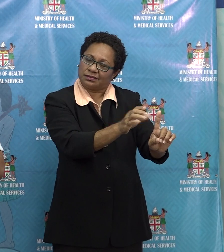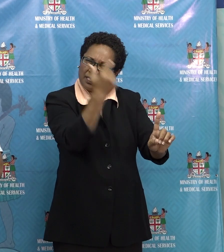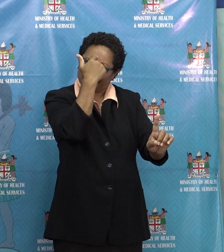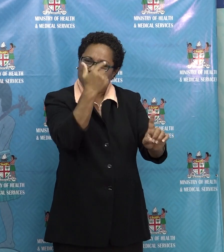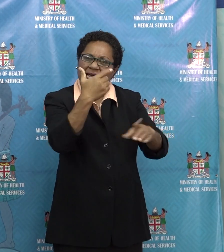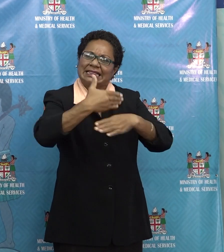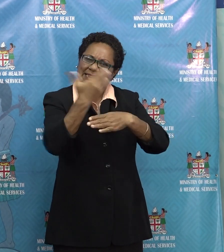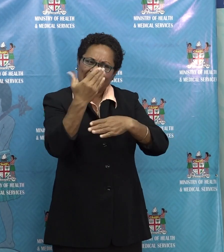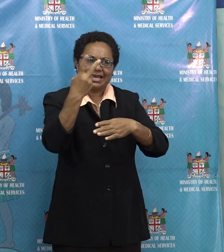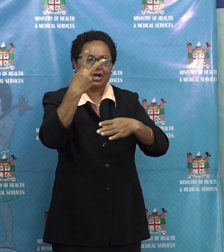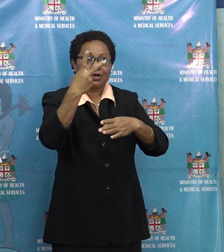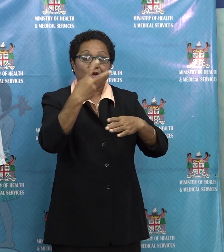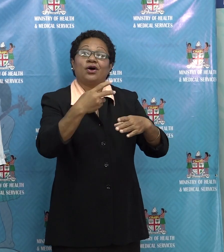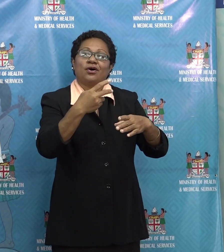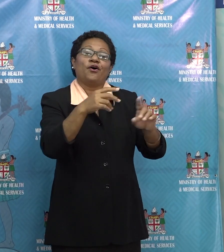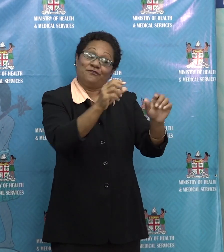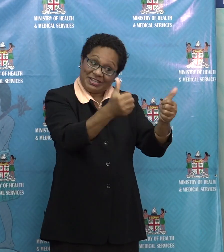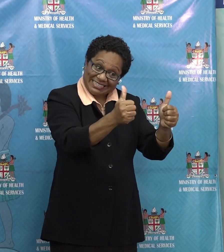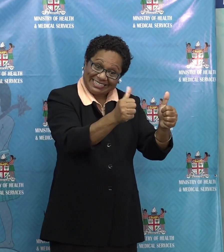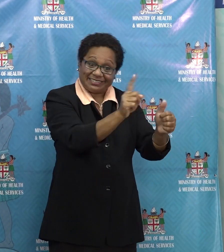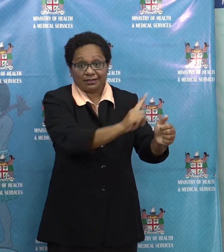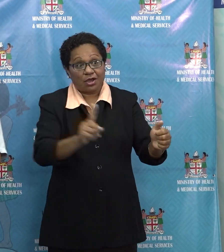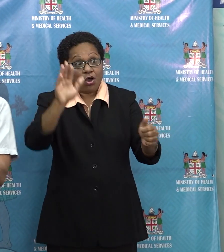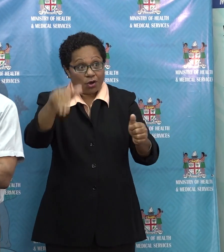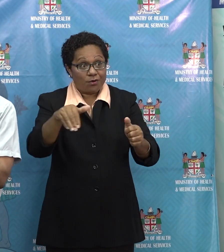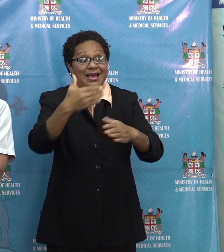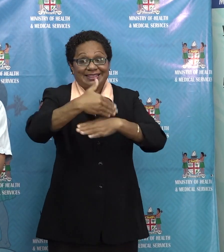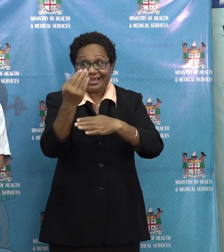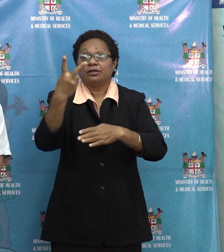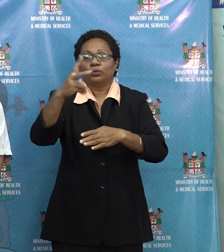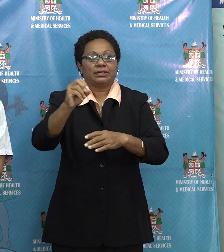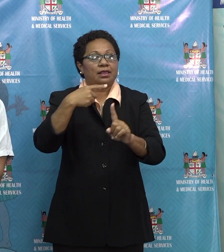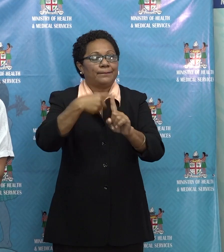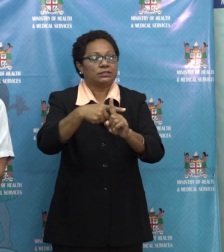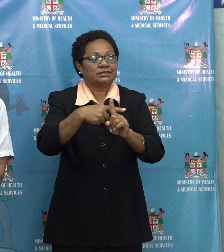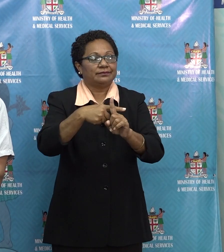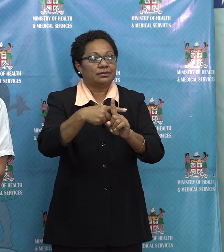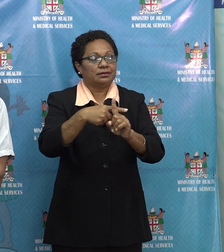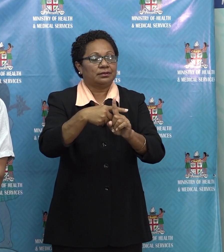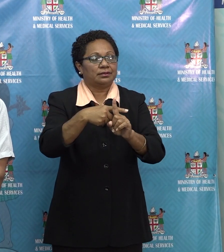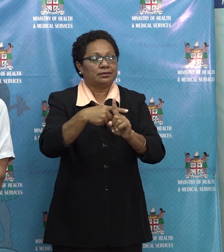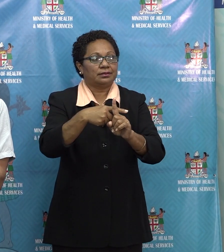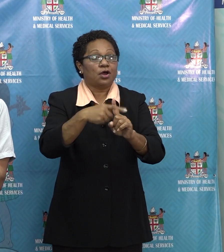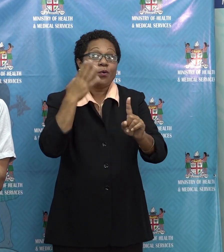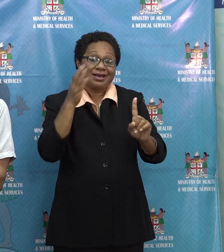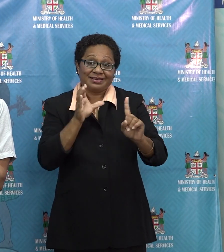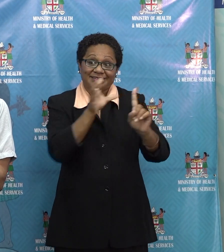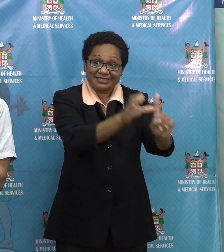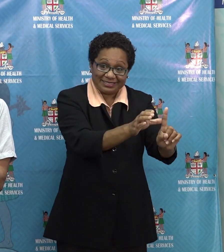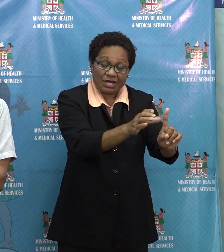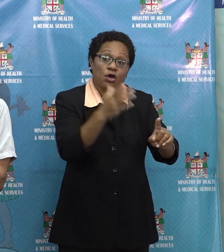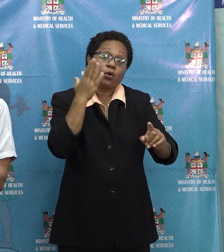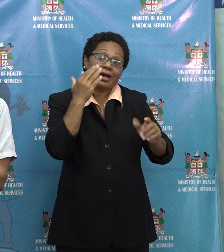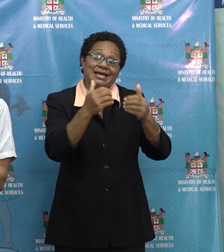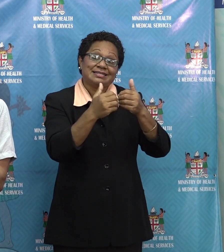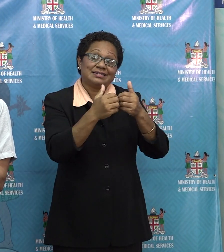or something like that, then it turned positive. See, what happens is that when we go into quarantine, the day of your